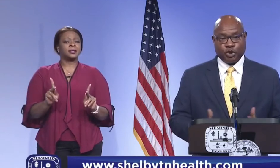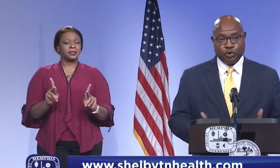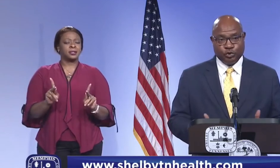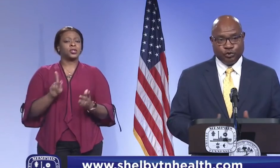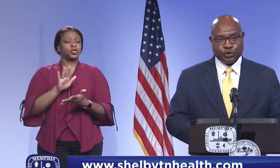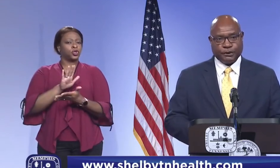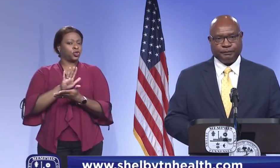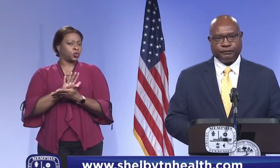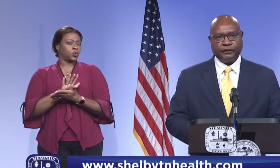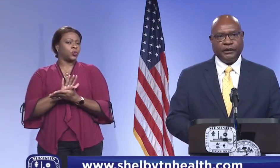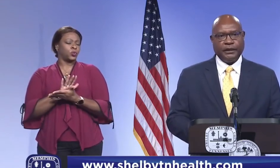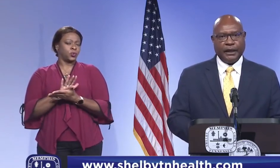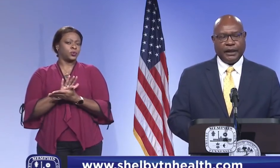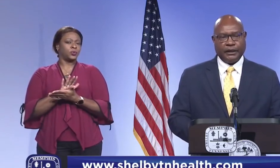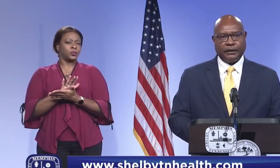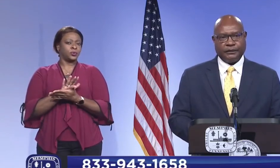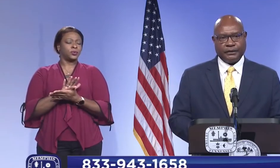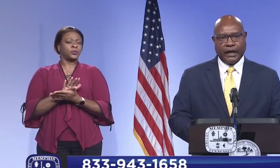schools,